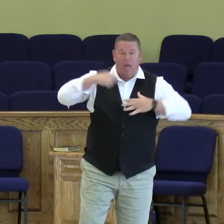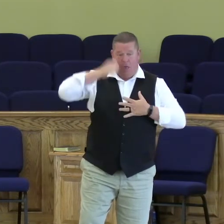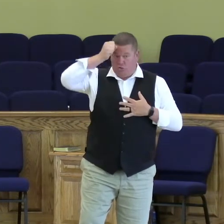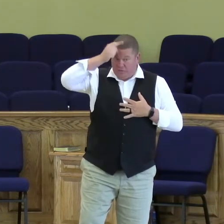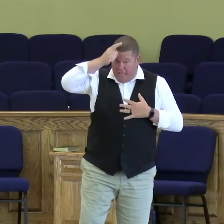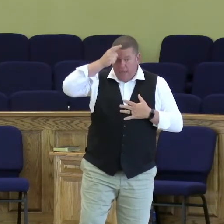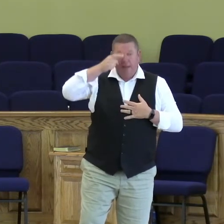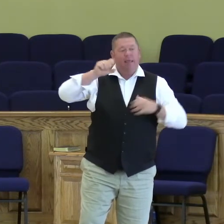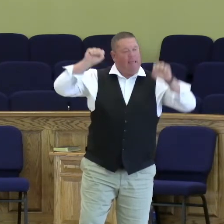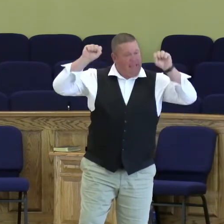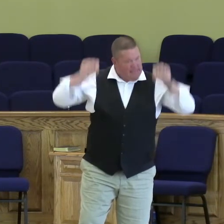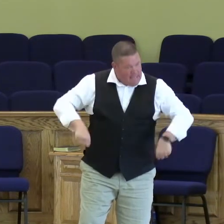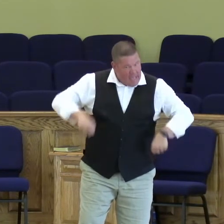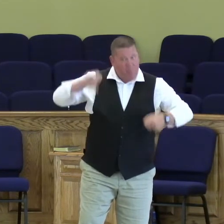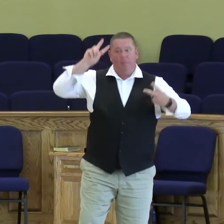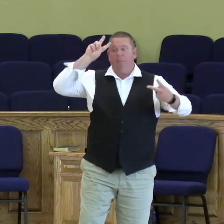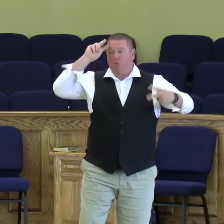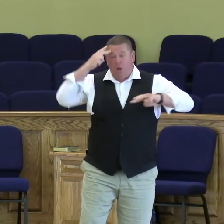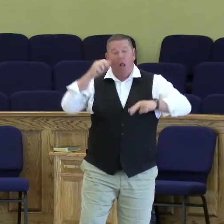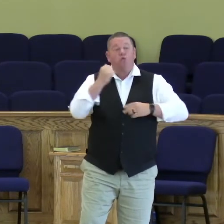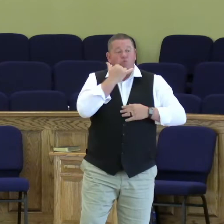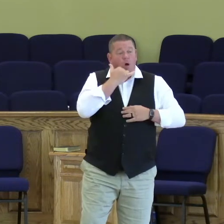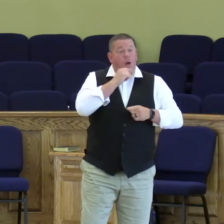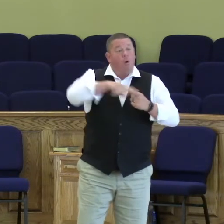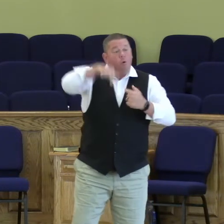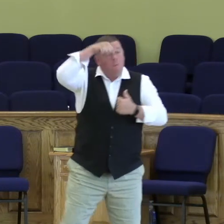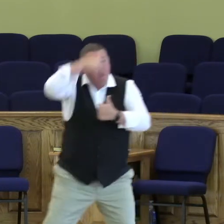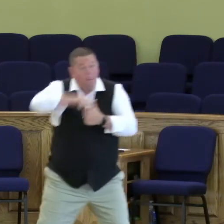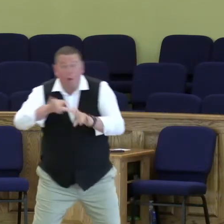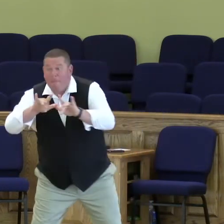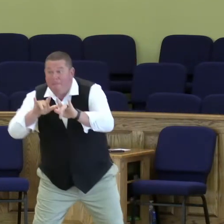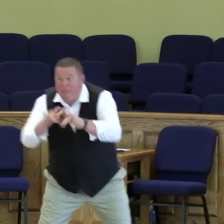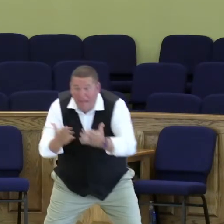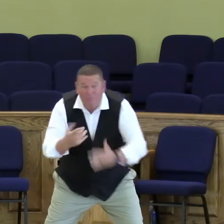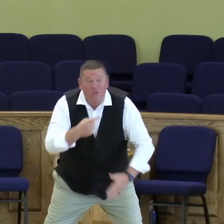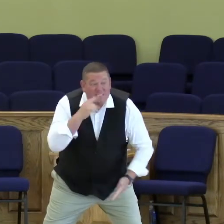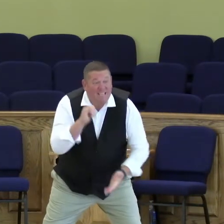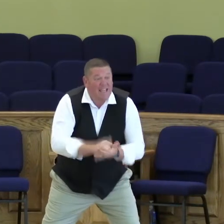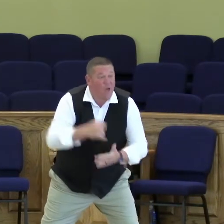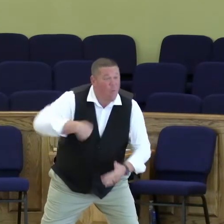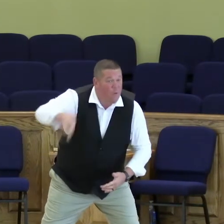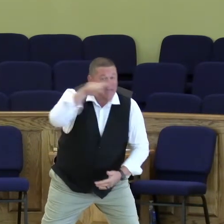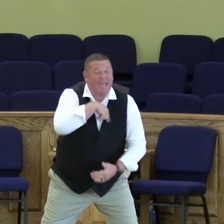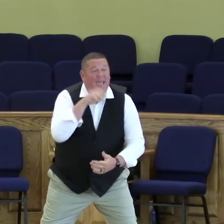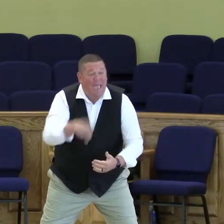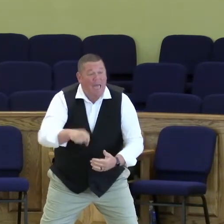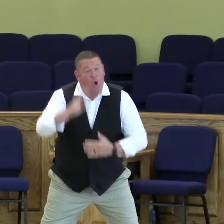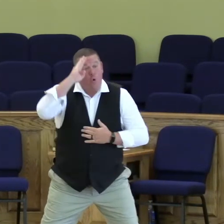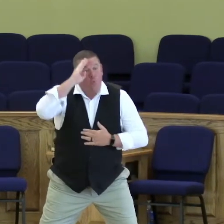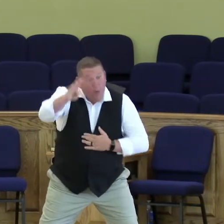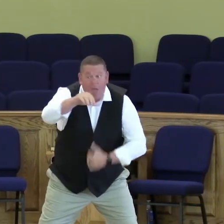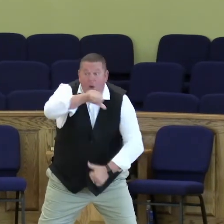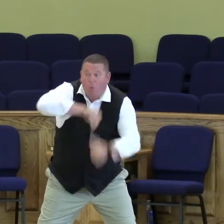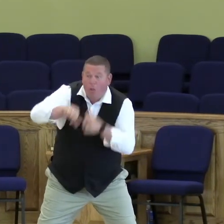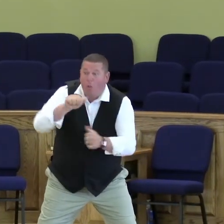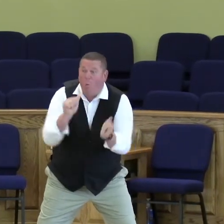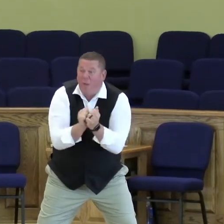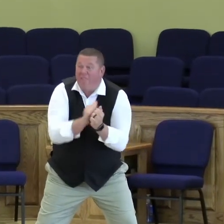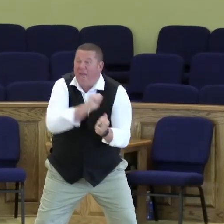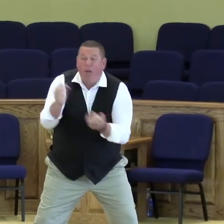I understand it can be misunderstood. But remember, the Bible says that we're supposed to greet each other